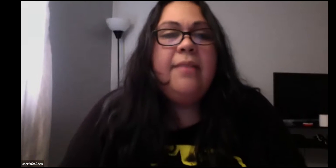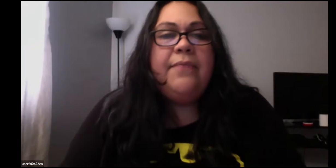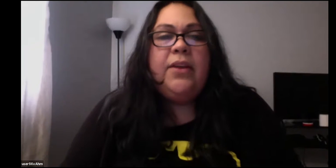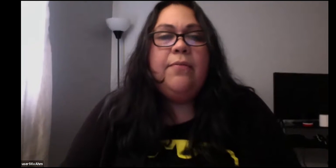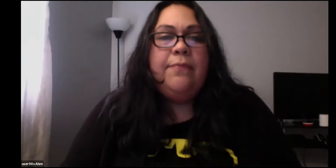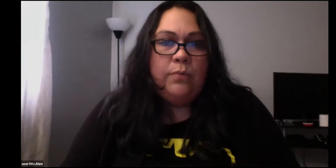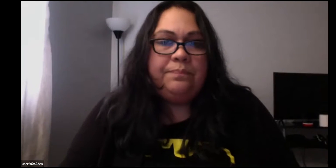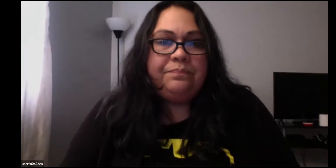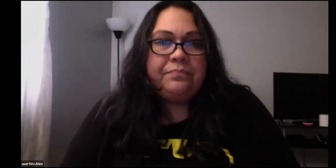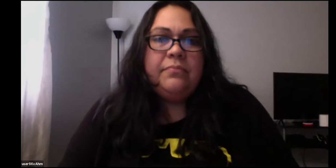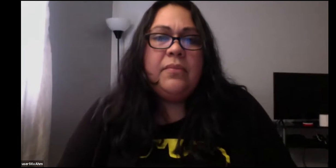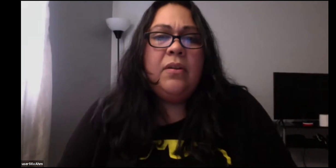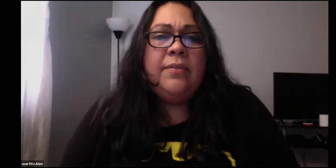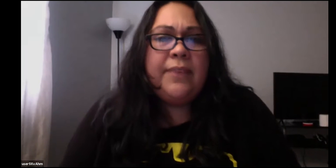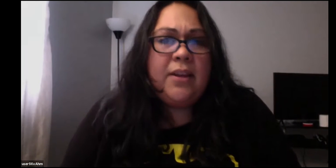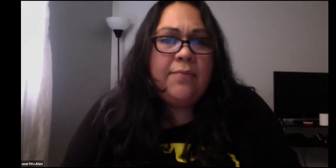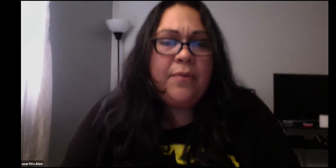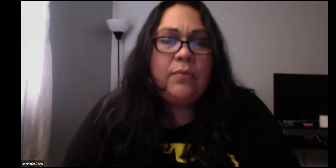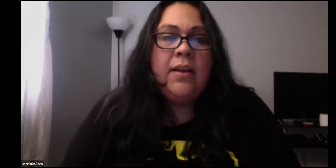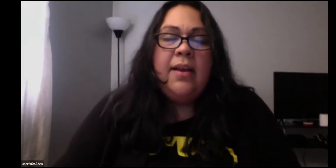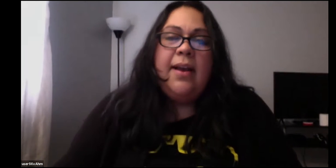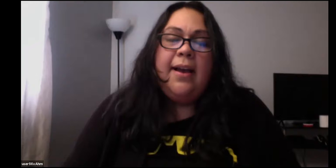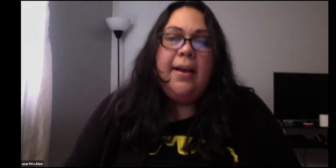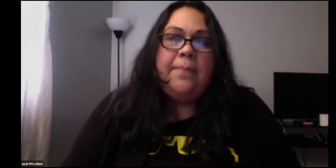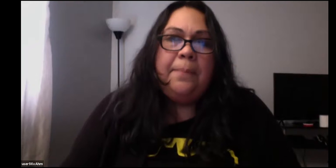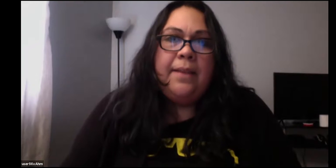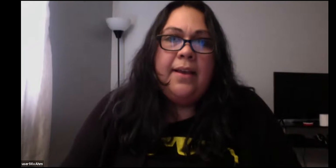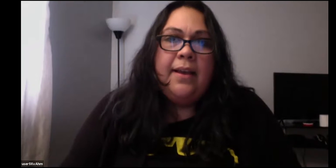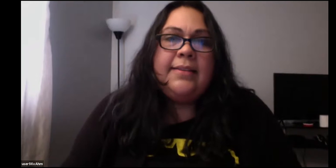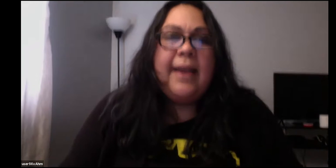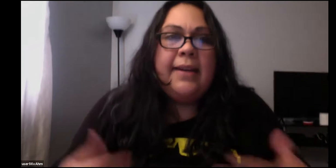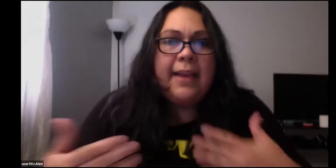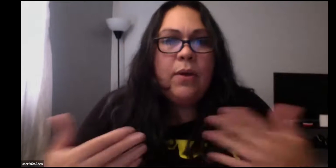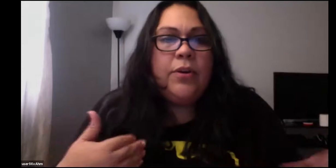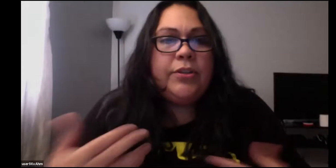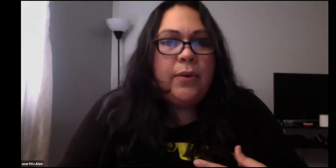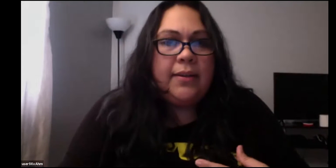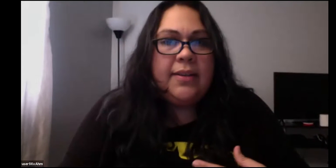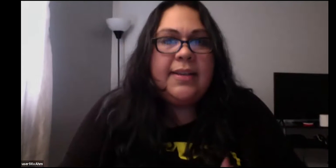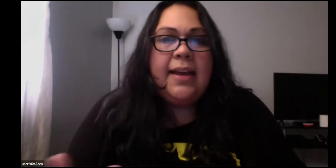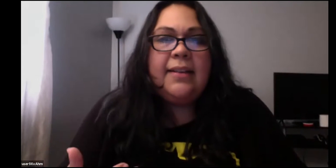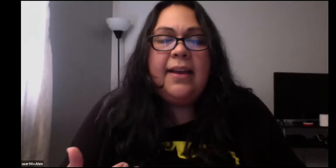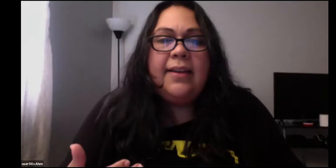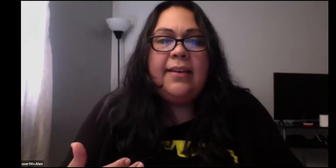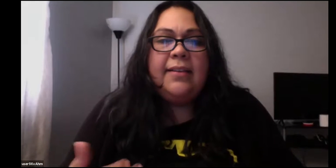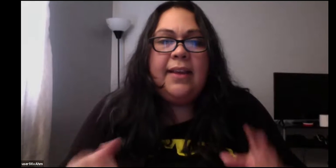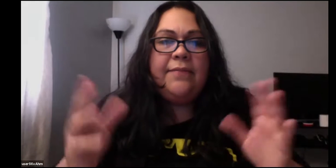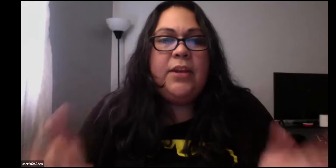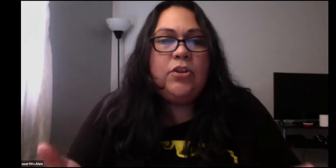video phone. On the video phone, it's kind of like what we're doing. It's kind of like video